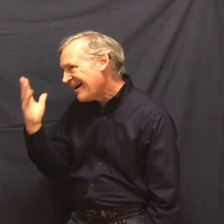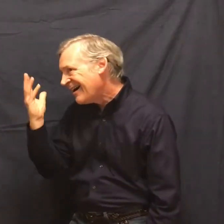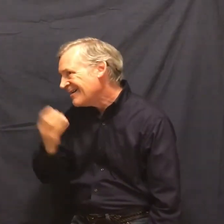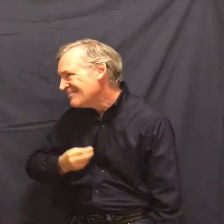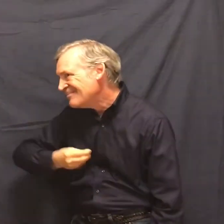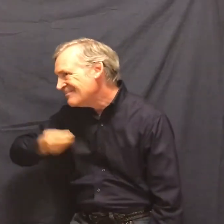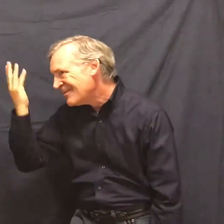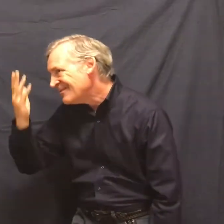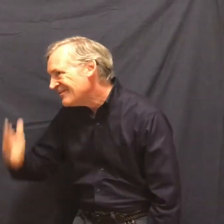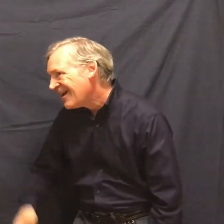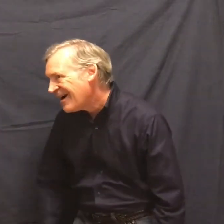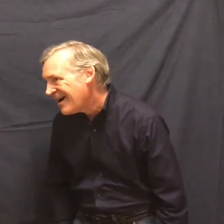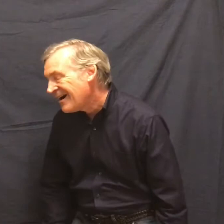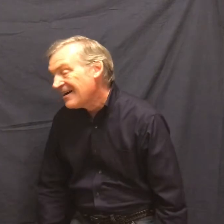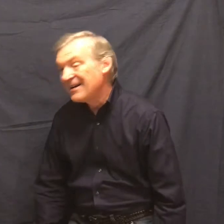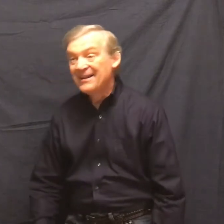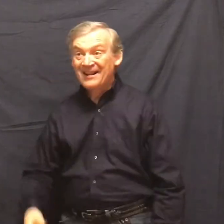"I'm trying to find Curly, Slim."